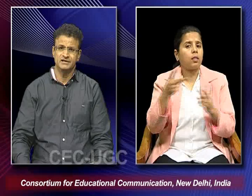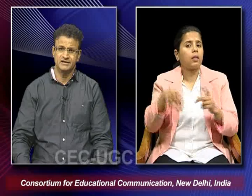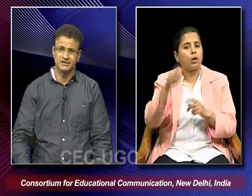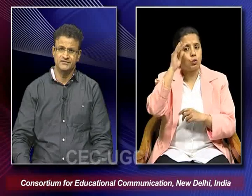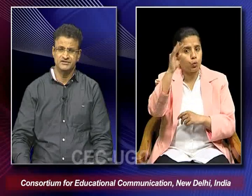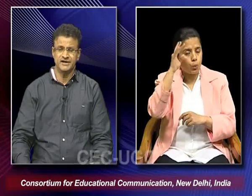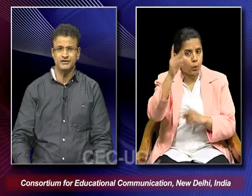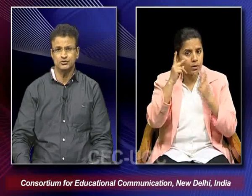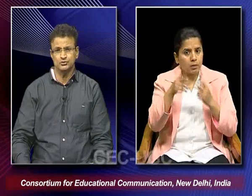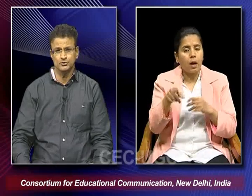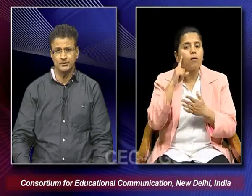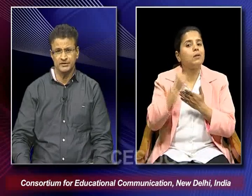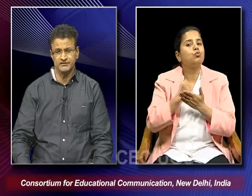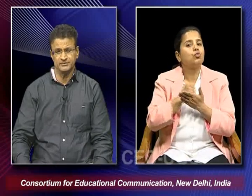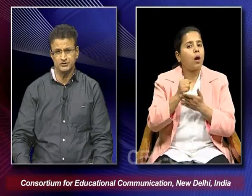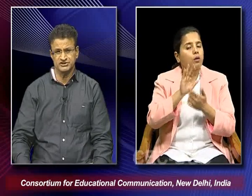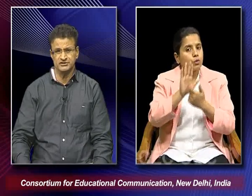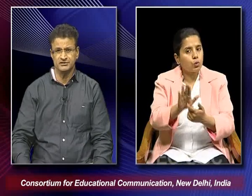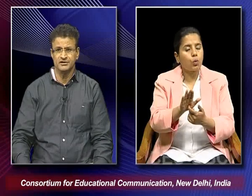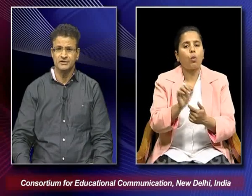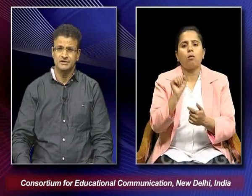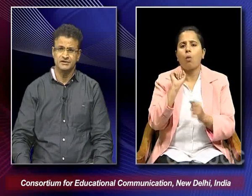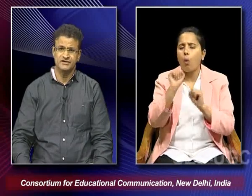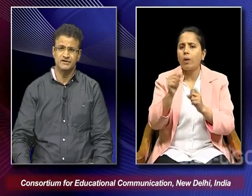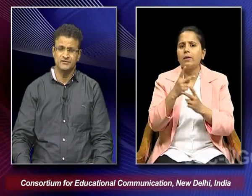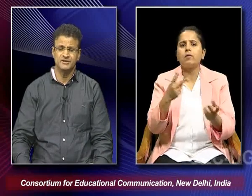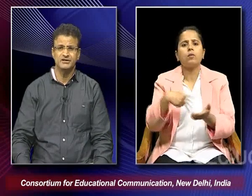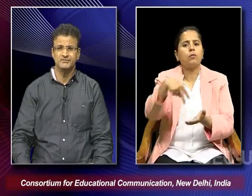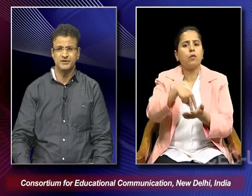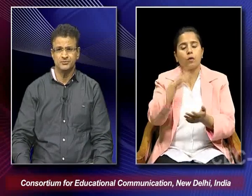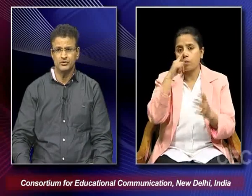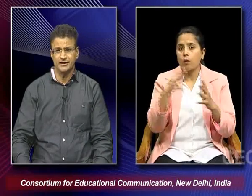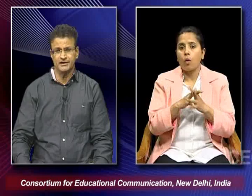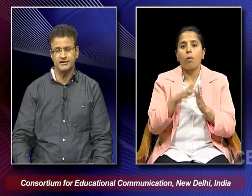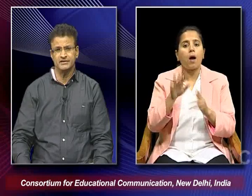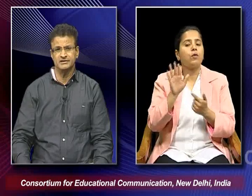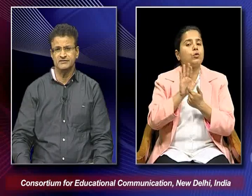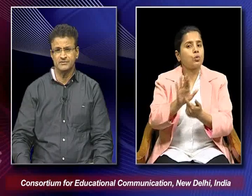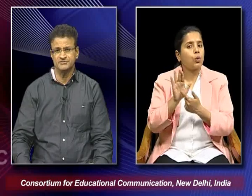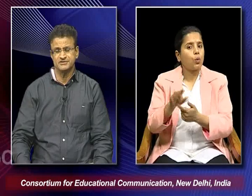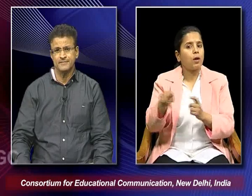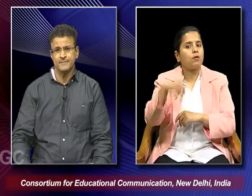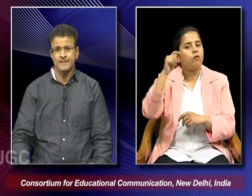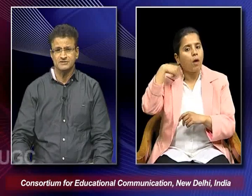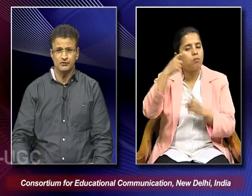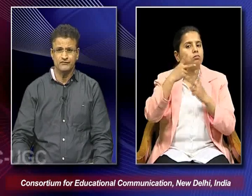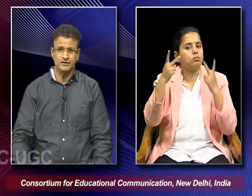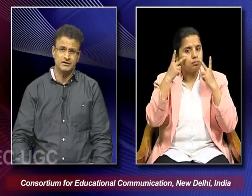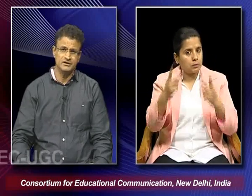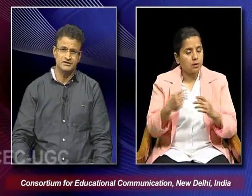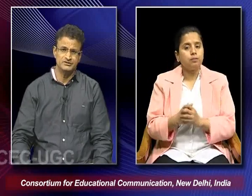they have tried to, in a way, position the way women they have been portrayed in the Hindi films. Some